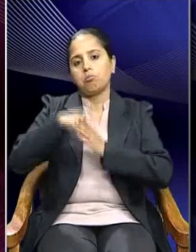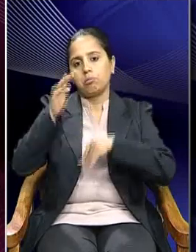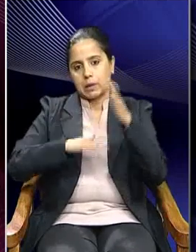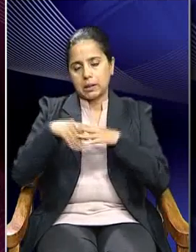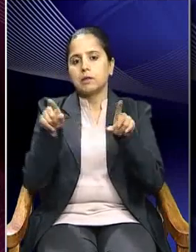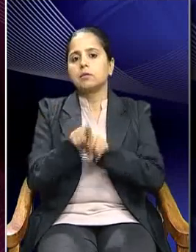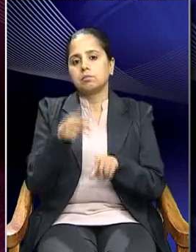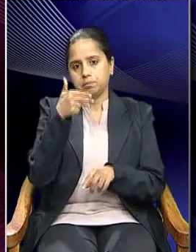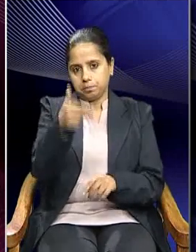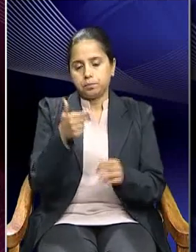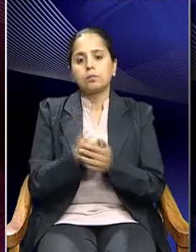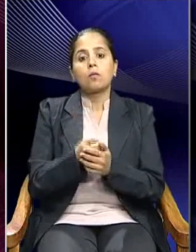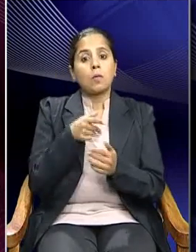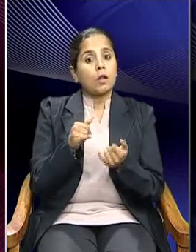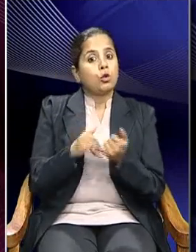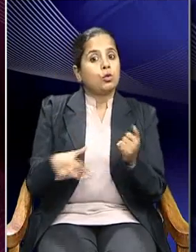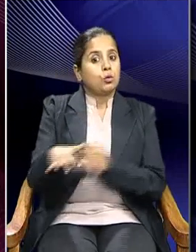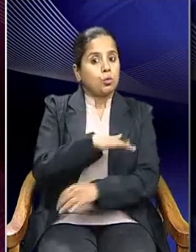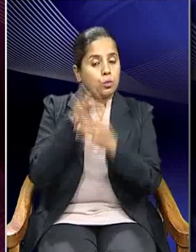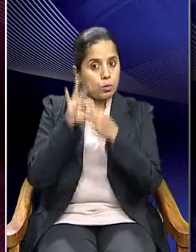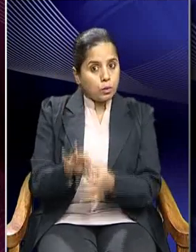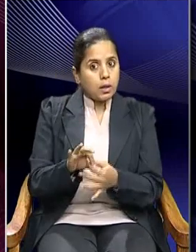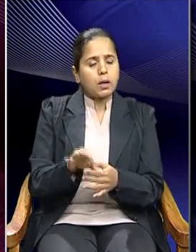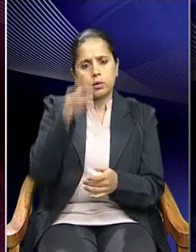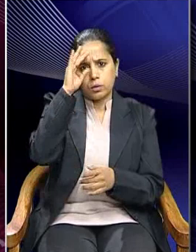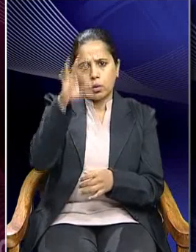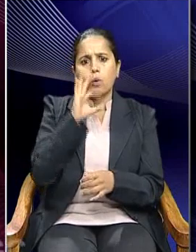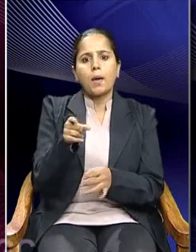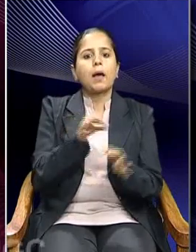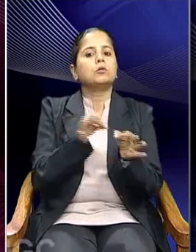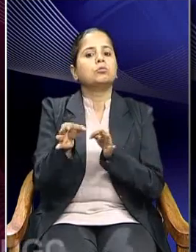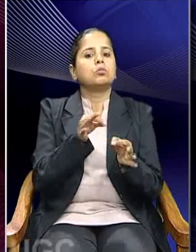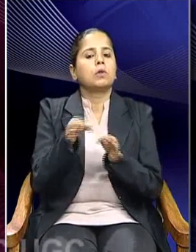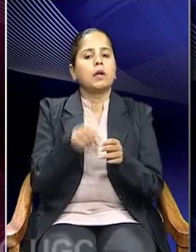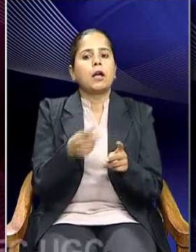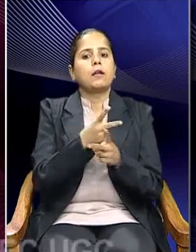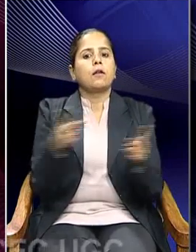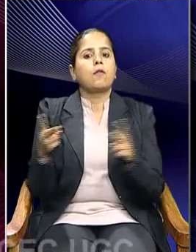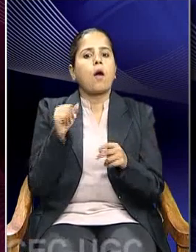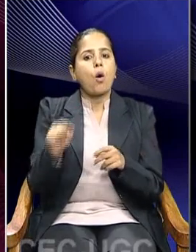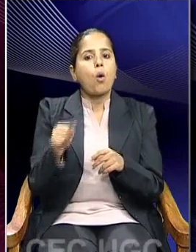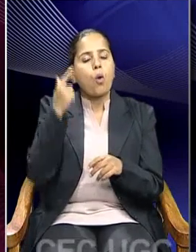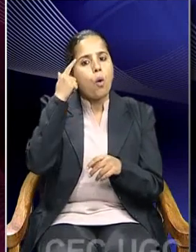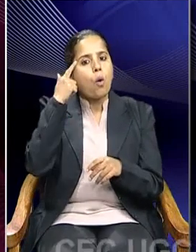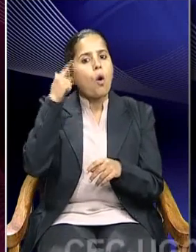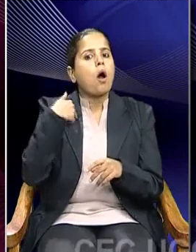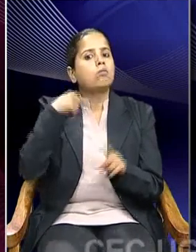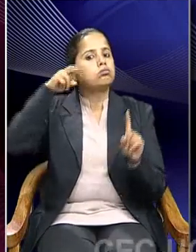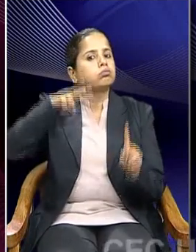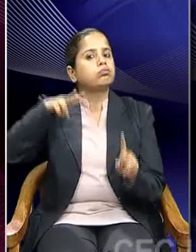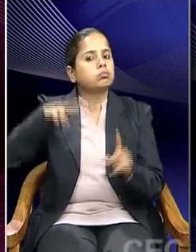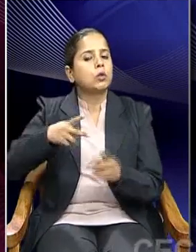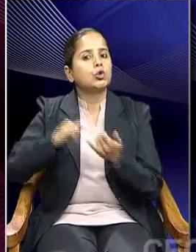In sociology, a theory is a way to explain different aspects of social